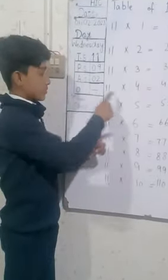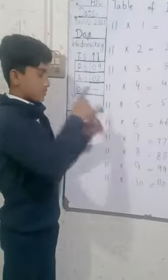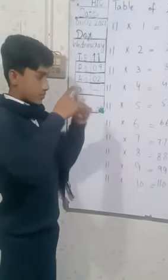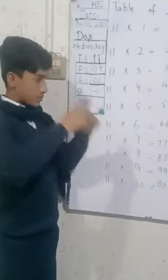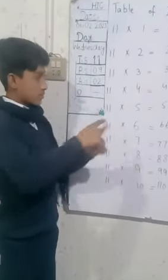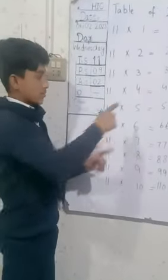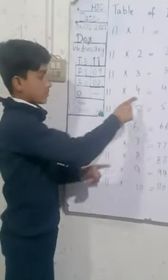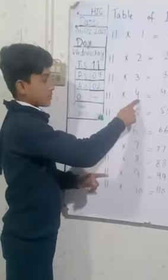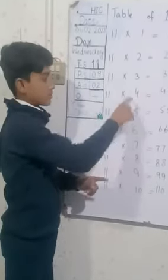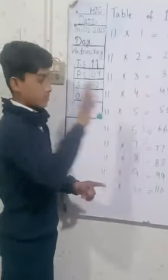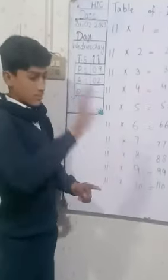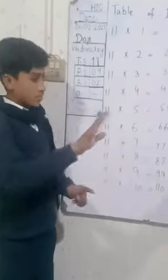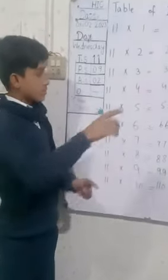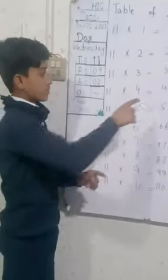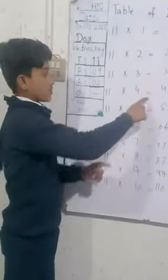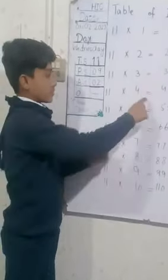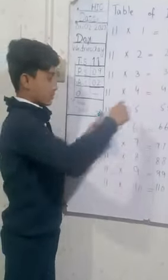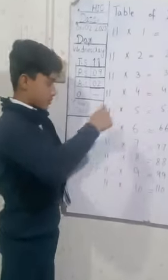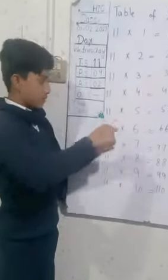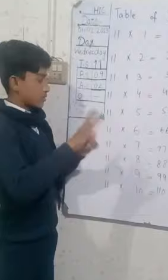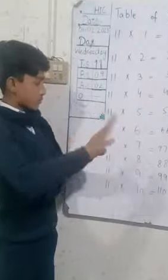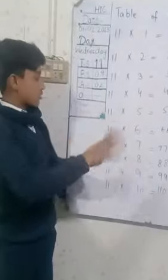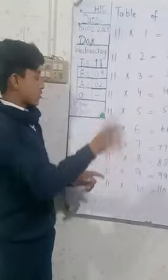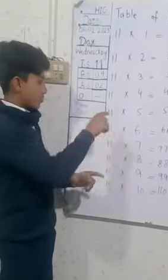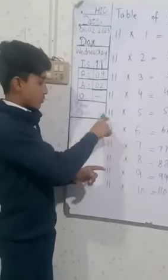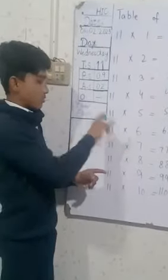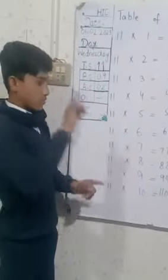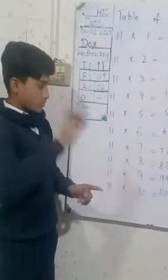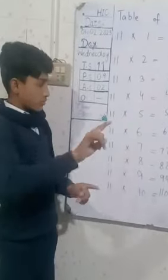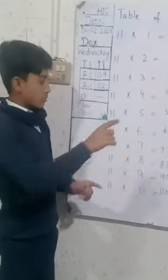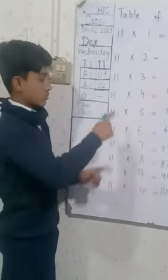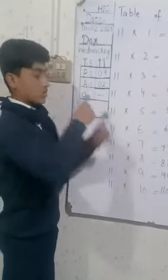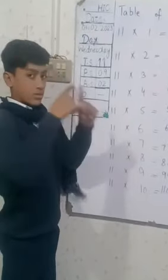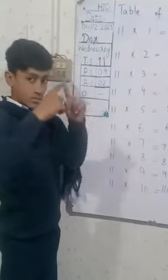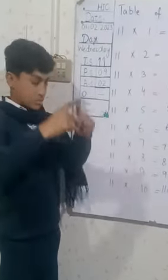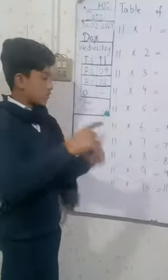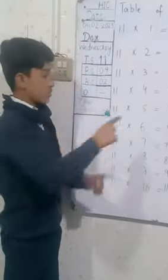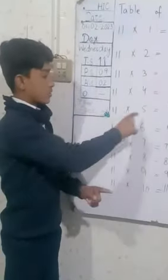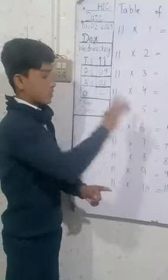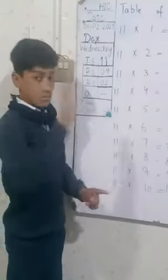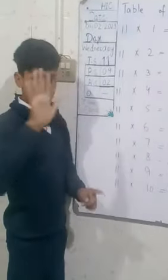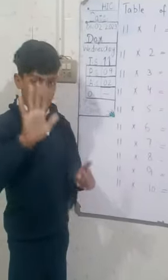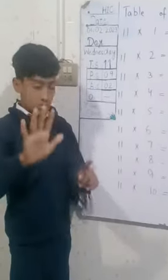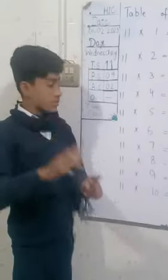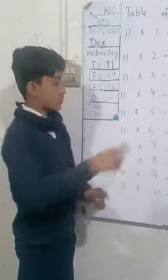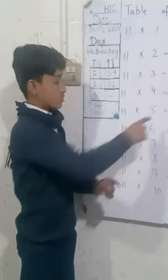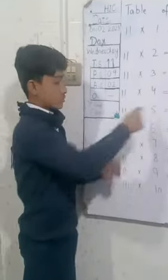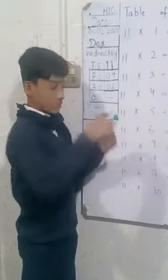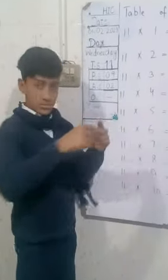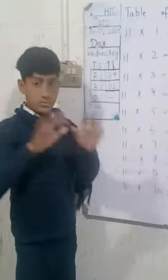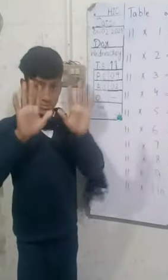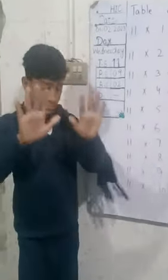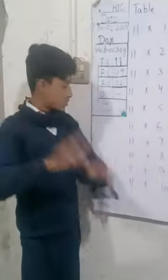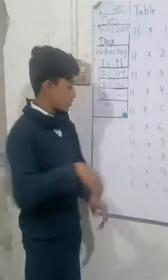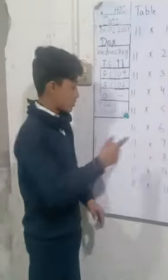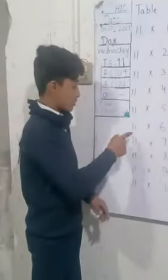11 fours are 44. 11 fives are